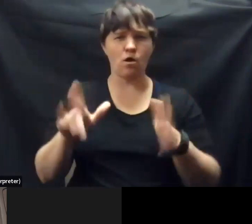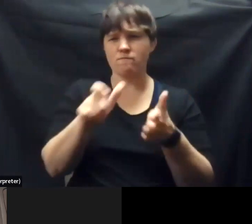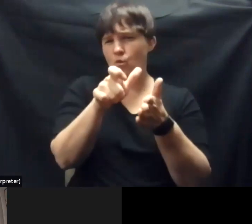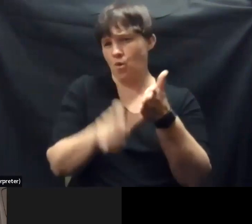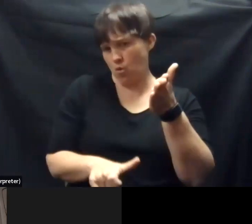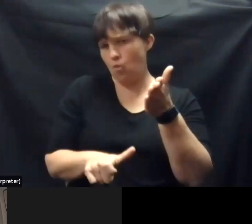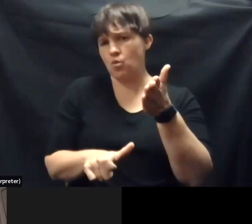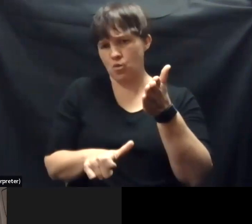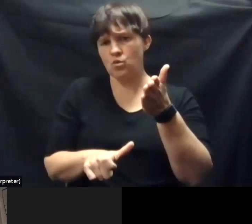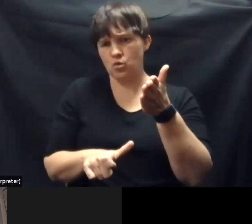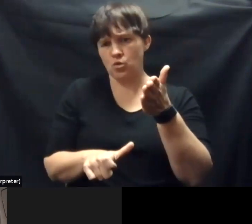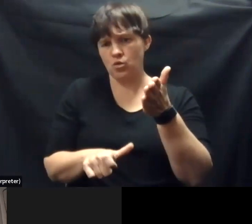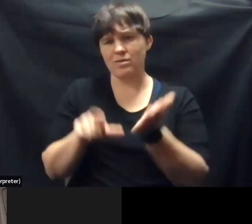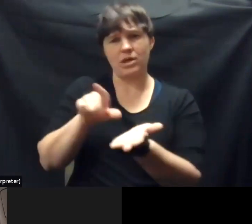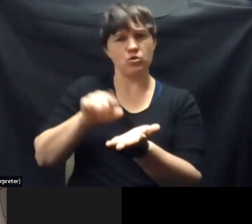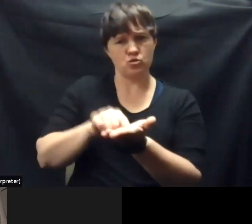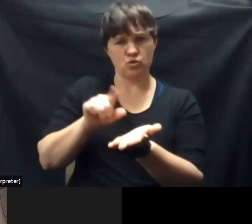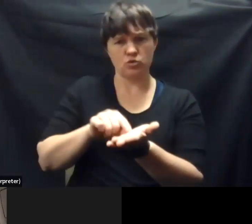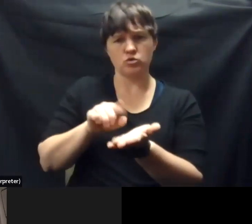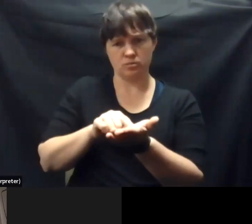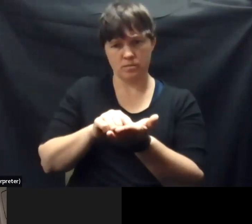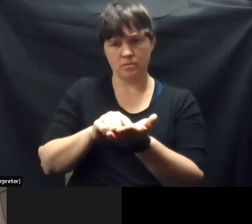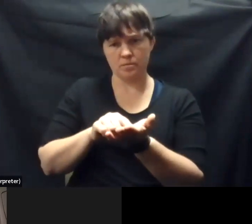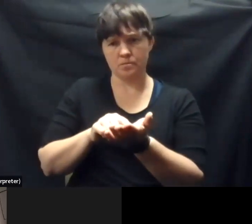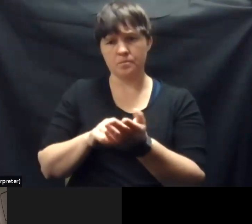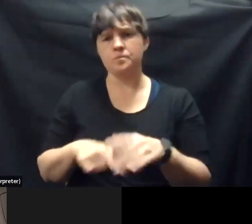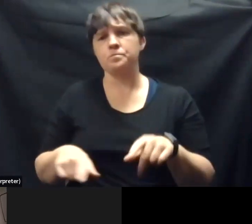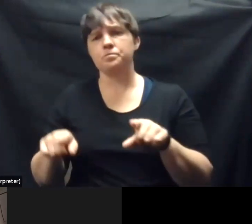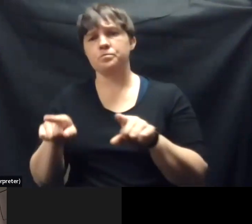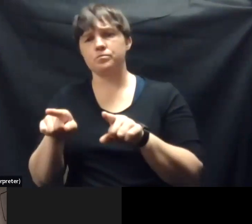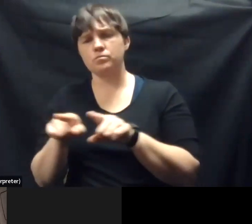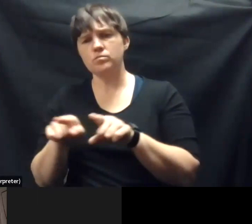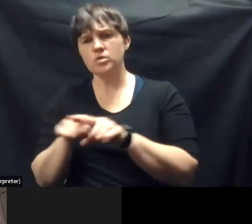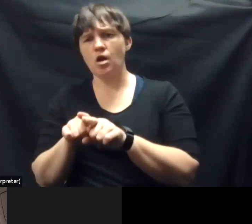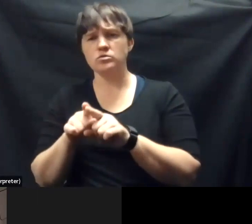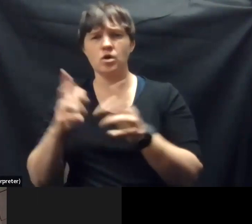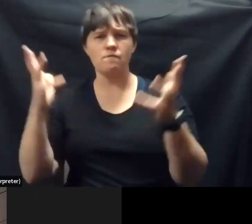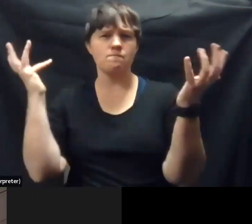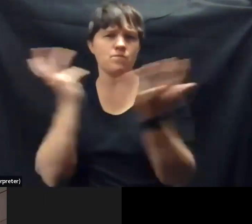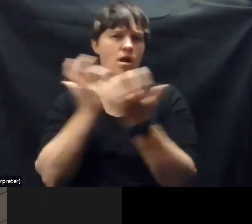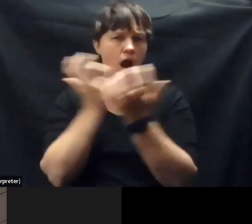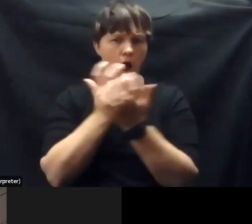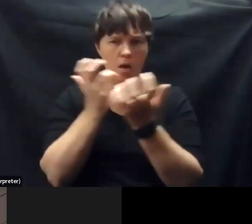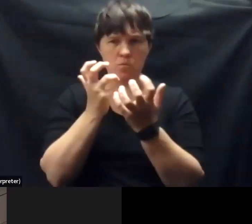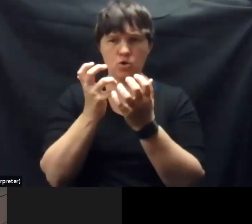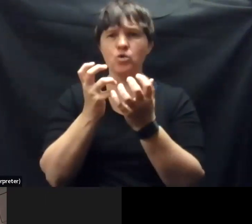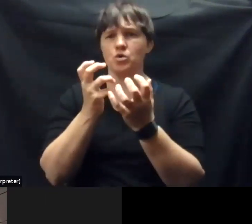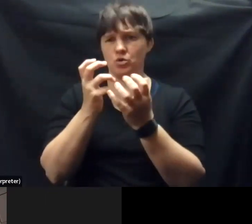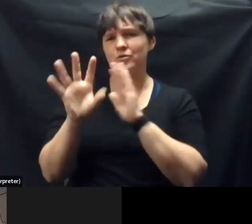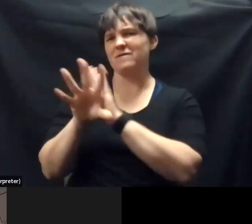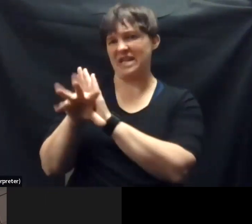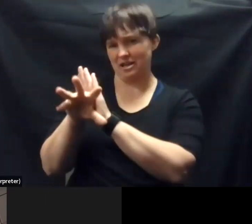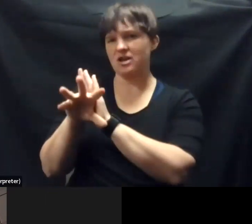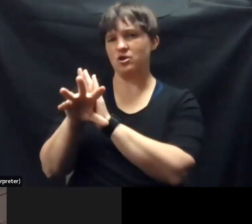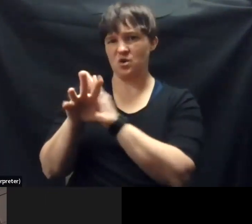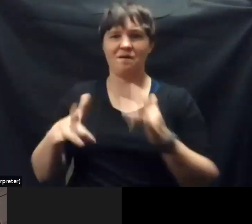article in the newspaper in Waverly, but also KWWL did a phenomenal newscast video of